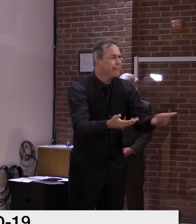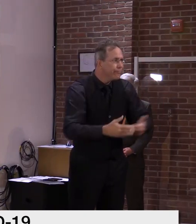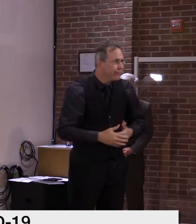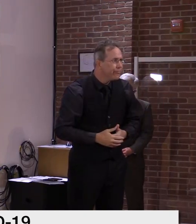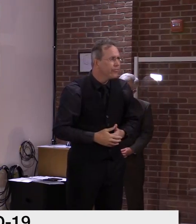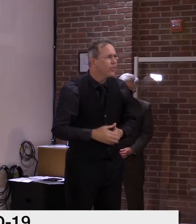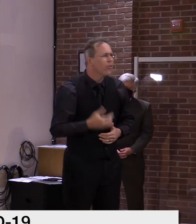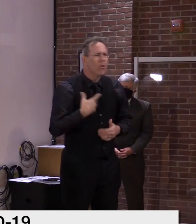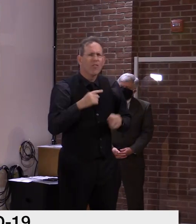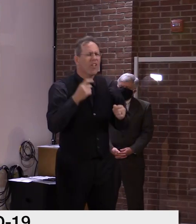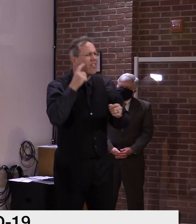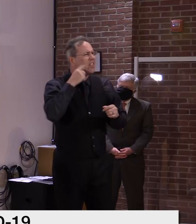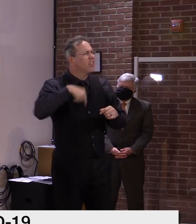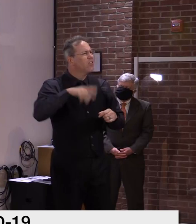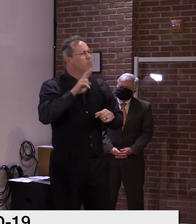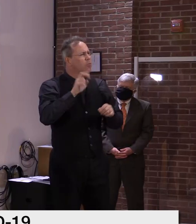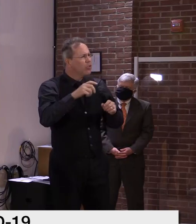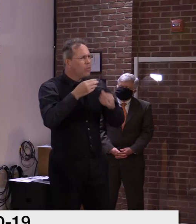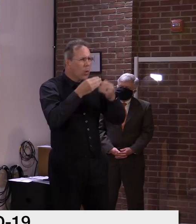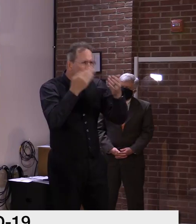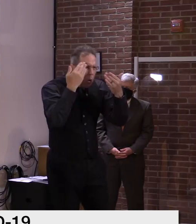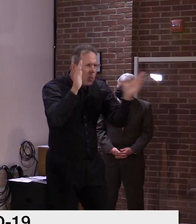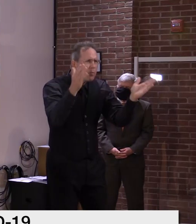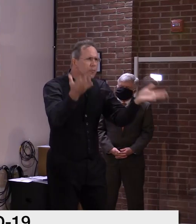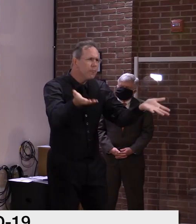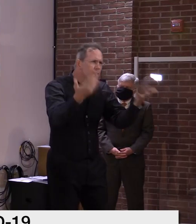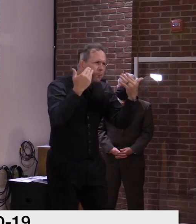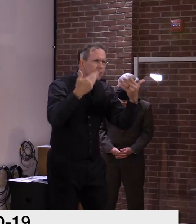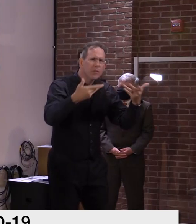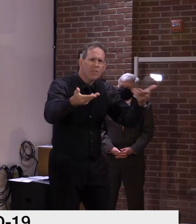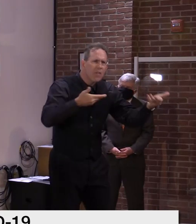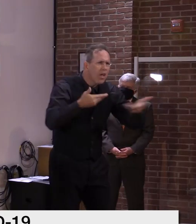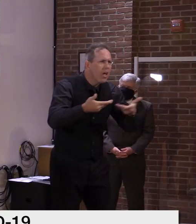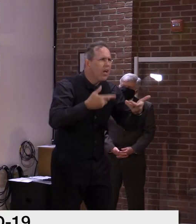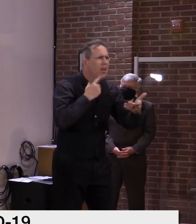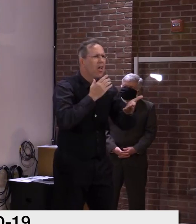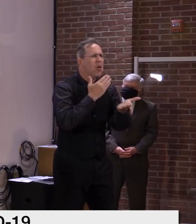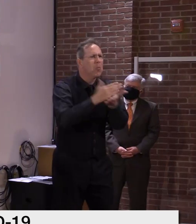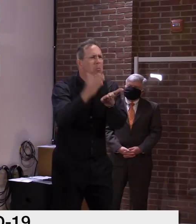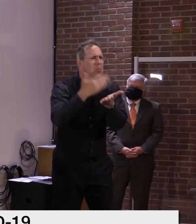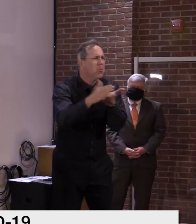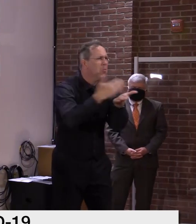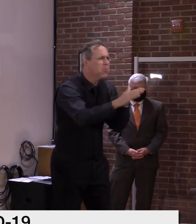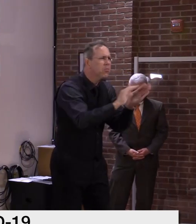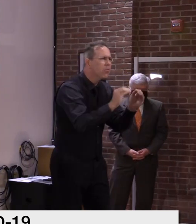I'll continue to be that type of Republican, and I will join others